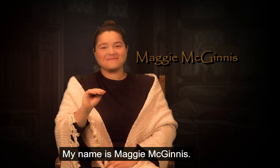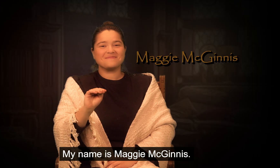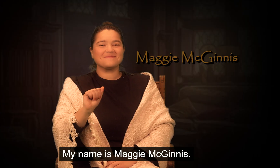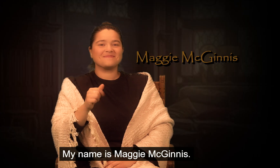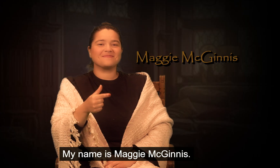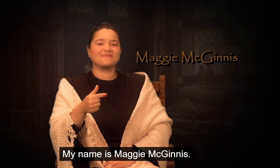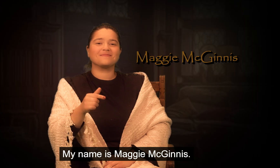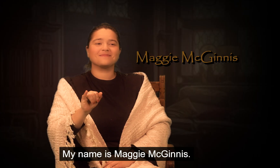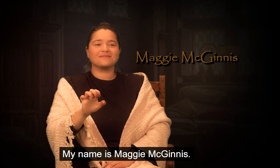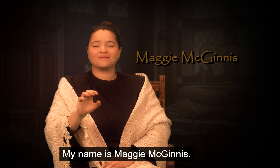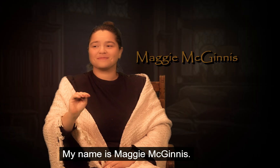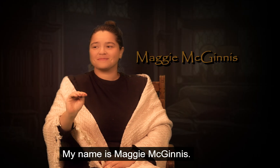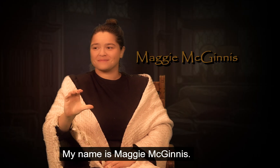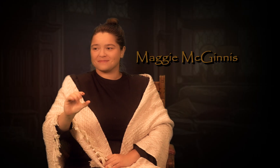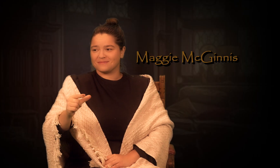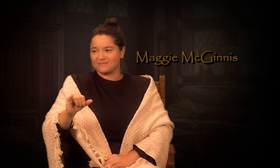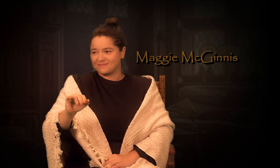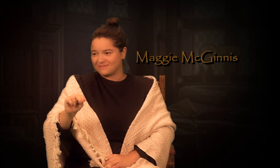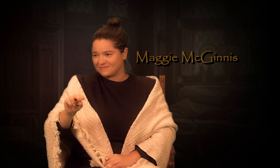My name is Maggie McGinnis.